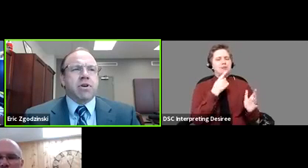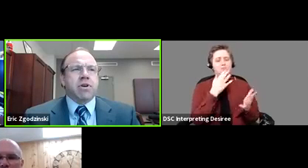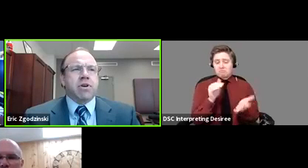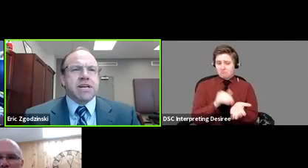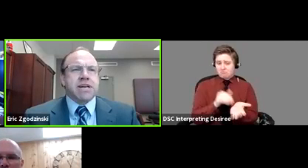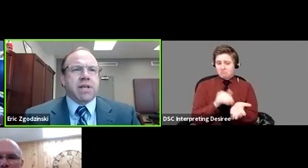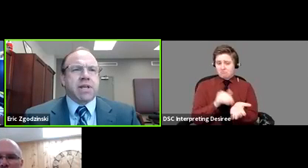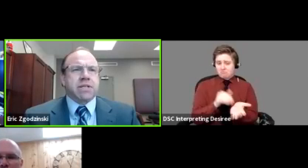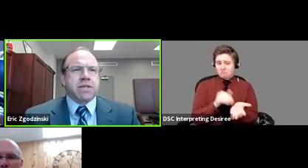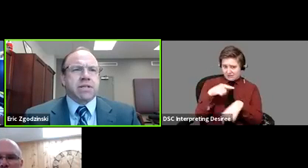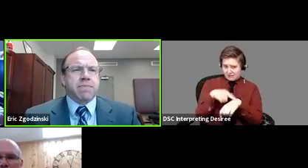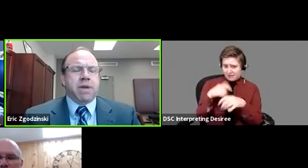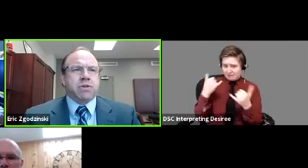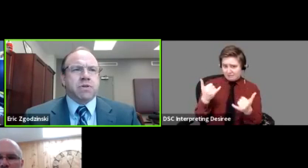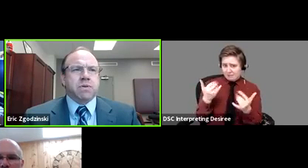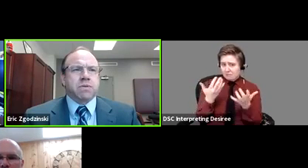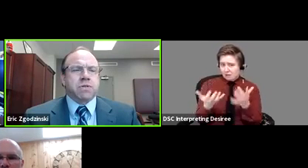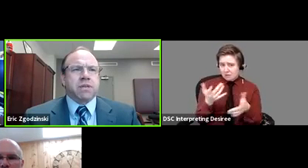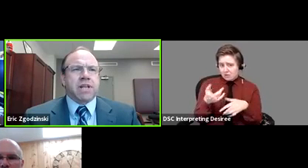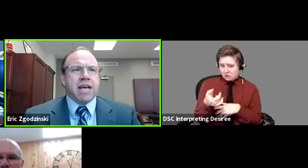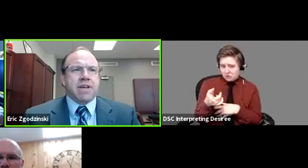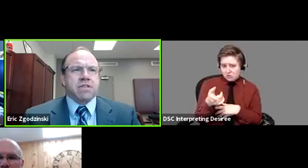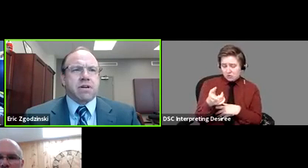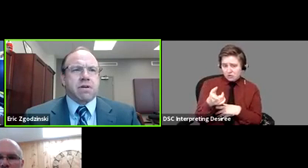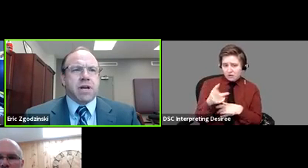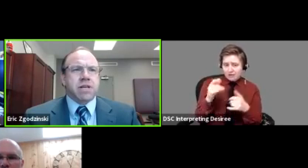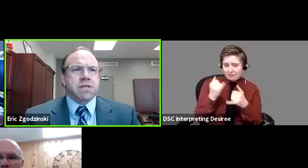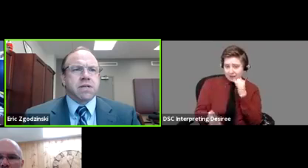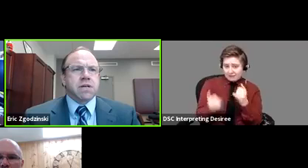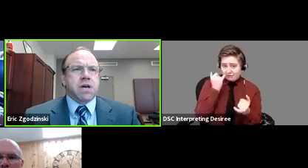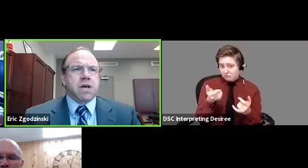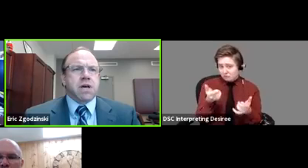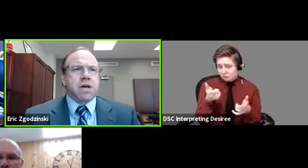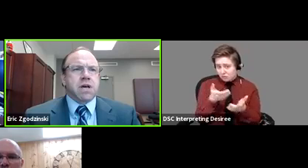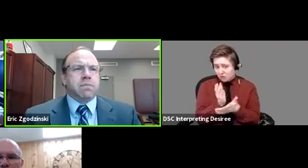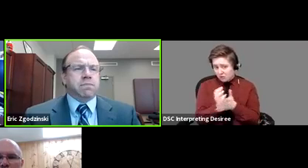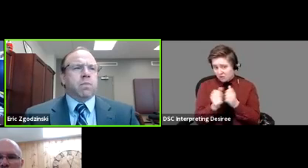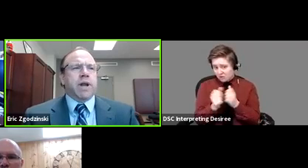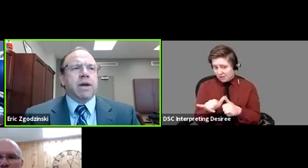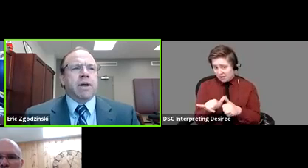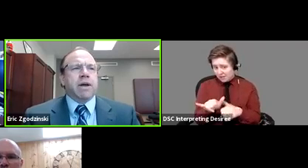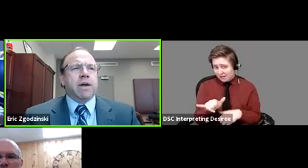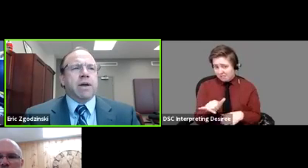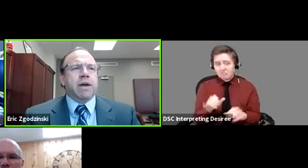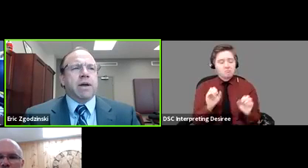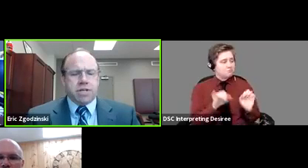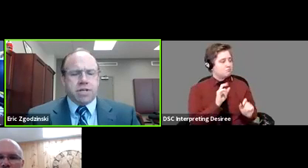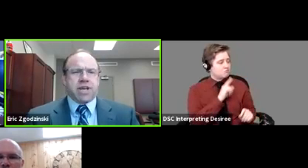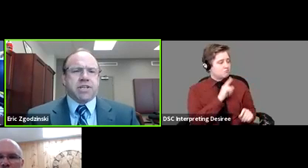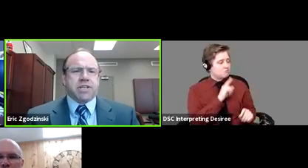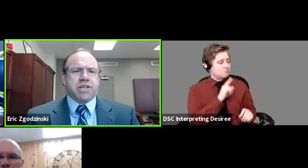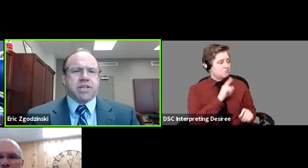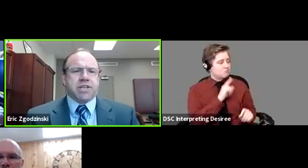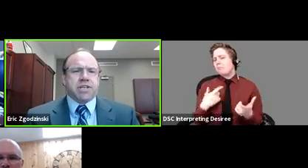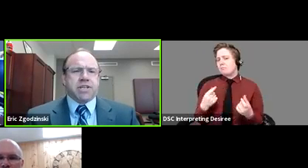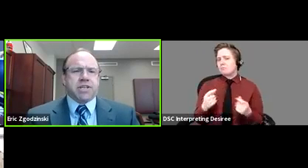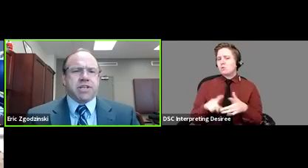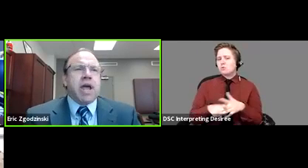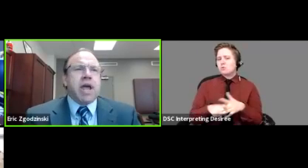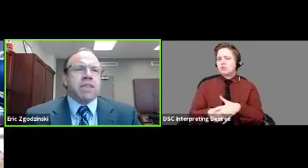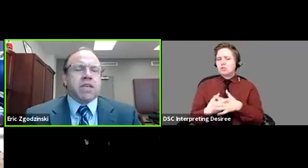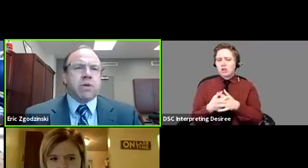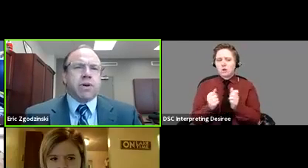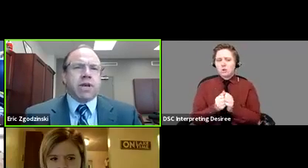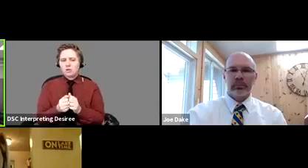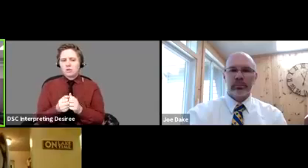you have some time? I'd like to maybe do you last, if that's all right. Sure. What I'd like to do is kind of start off of where we're